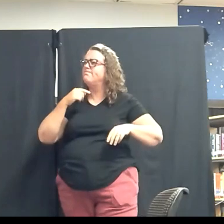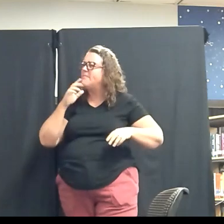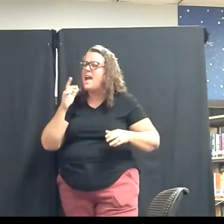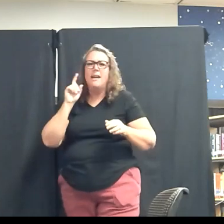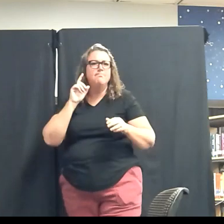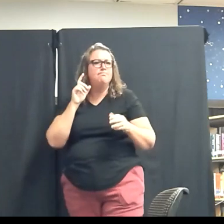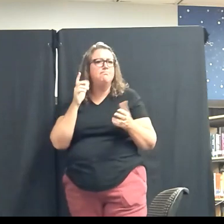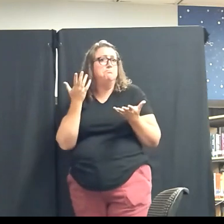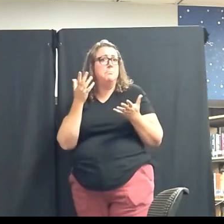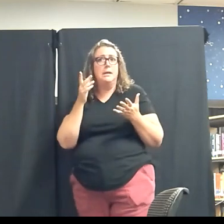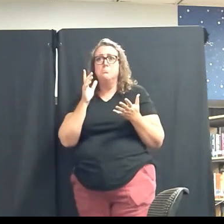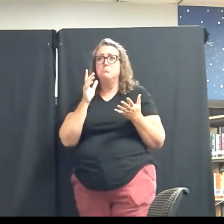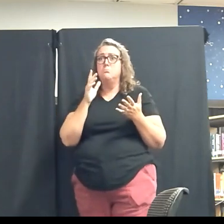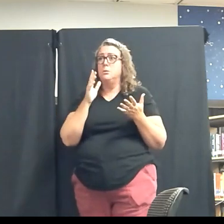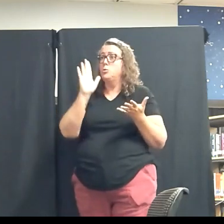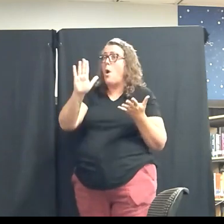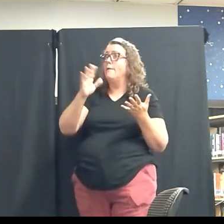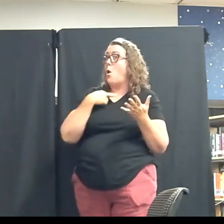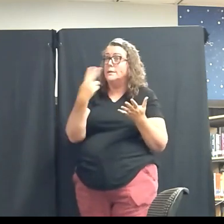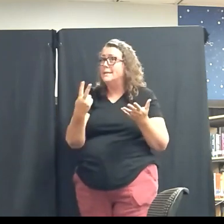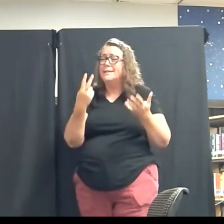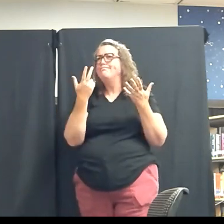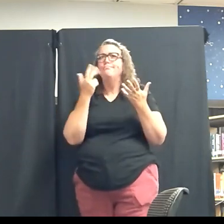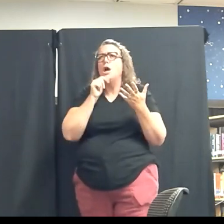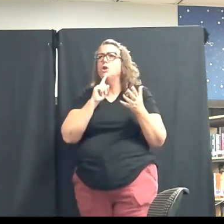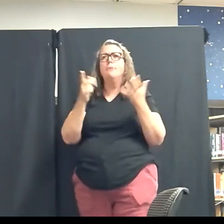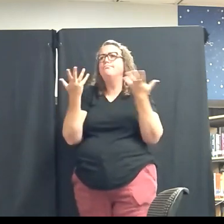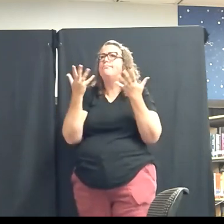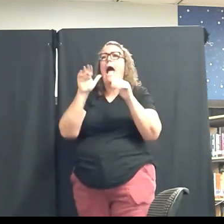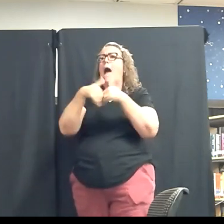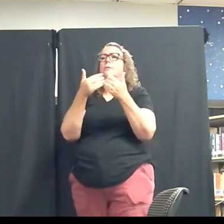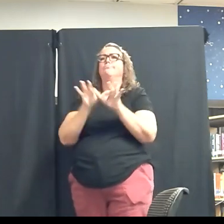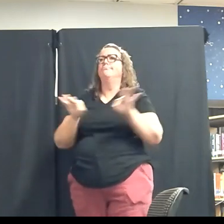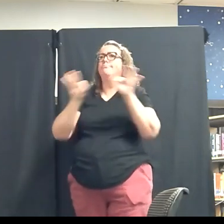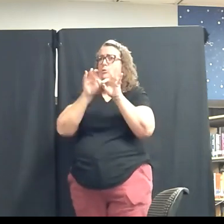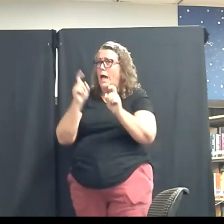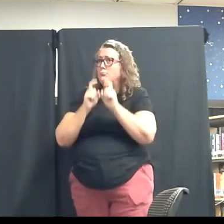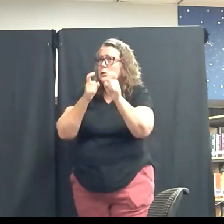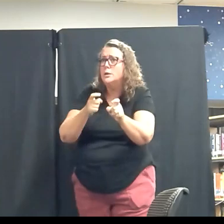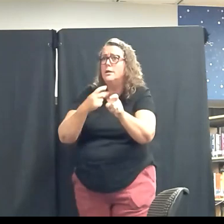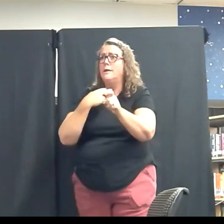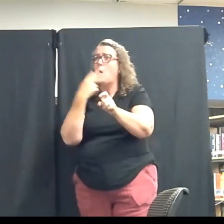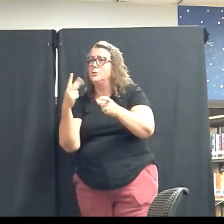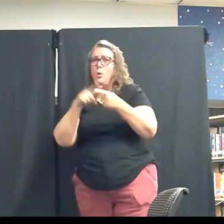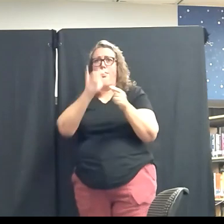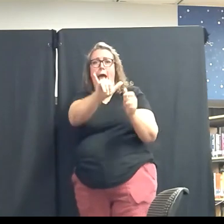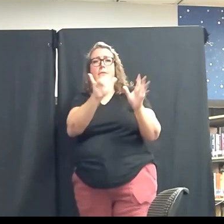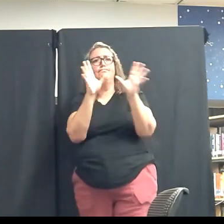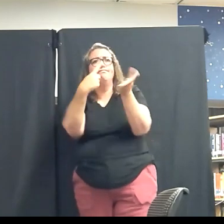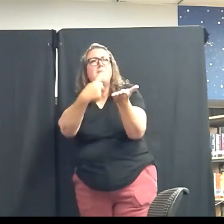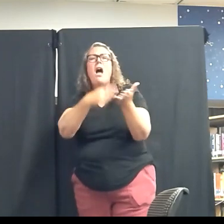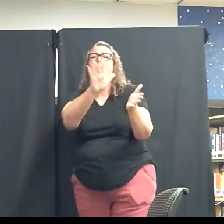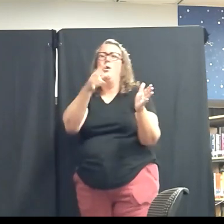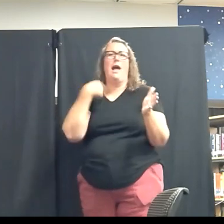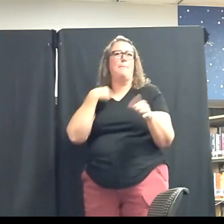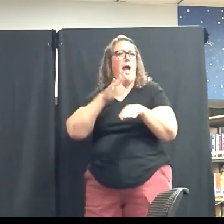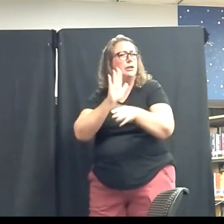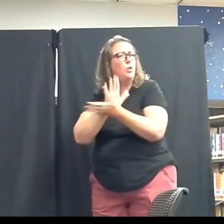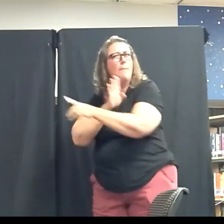committee, if you considered your position on the school board and thought about the impact that it would have on ISD, and how much did